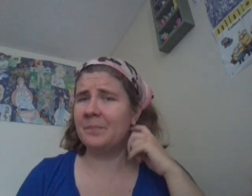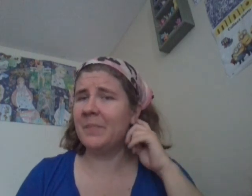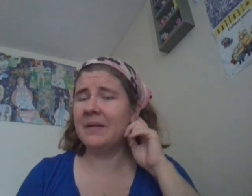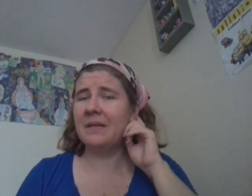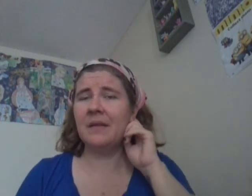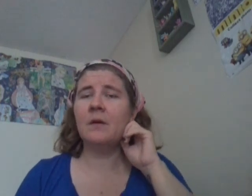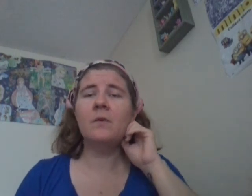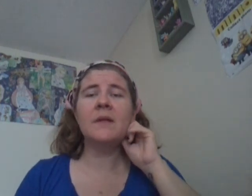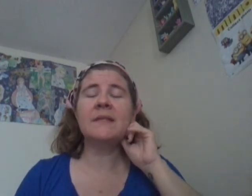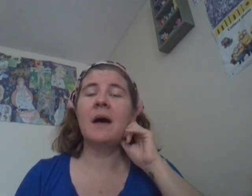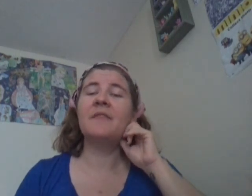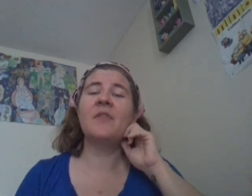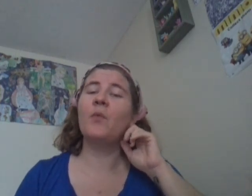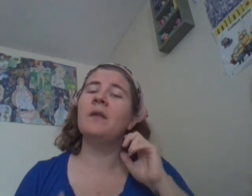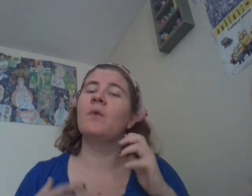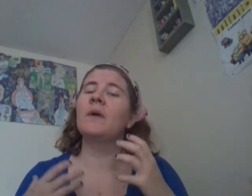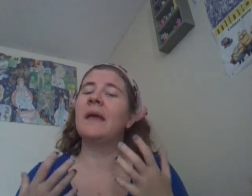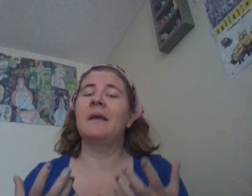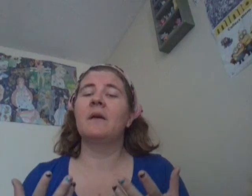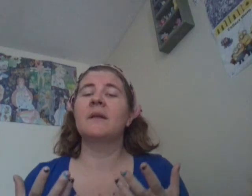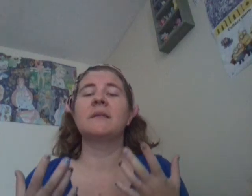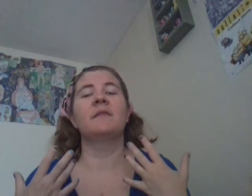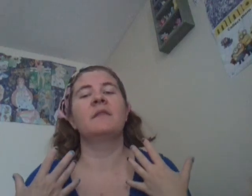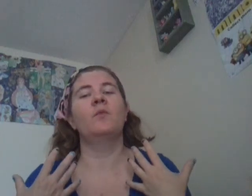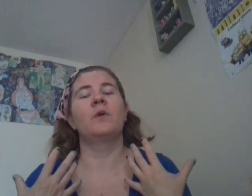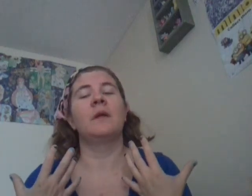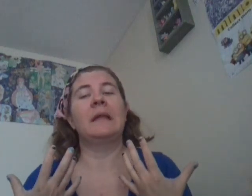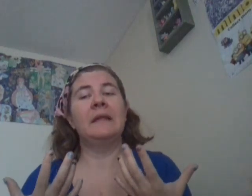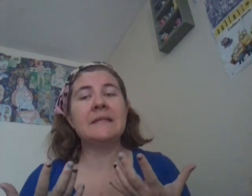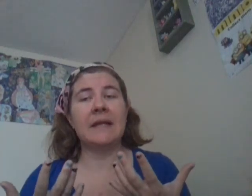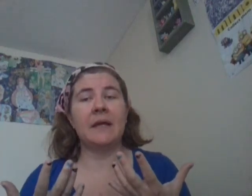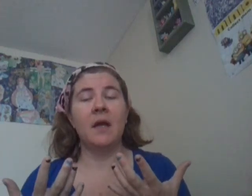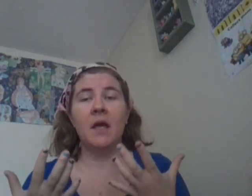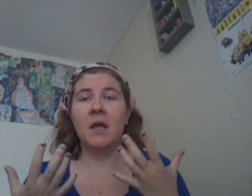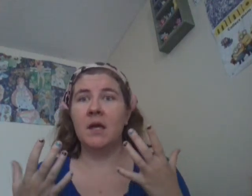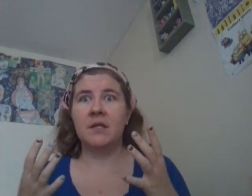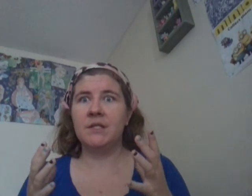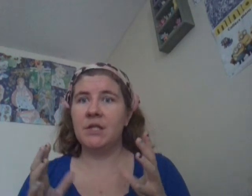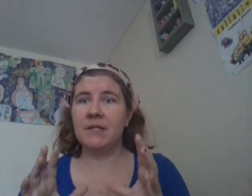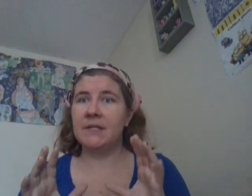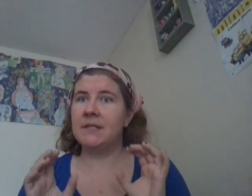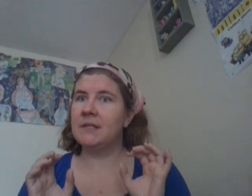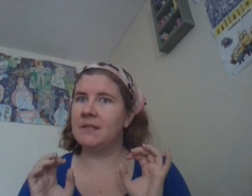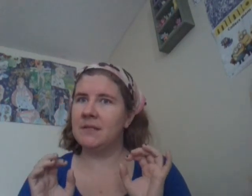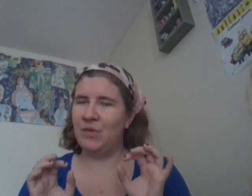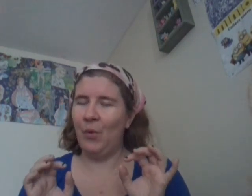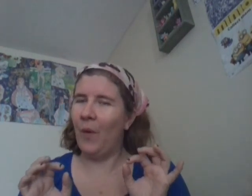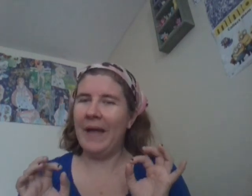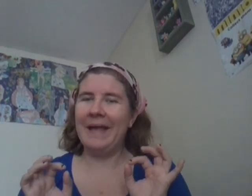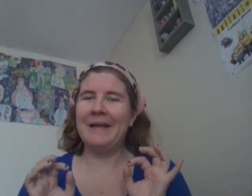but you know, it's not that we don't care, it's not that we're not listening, it's just the way